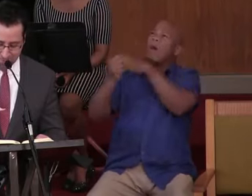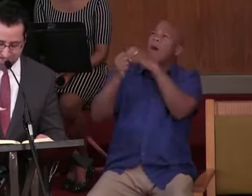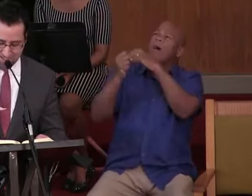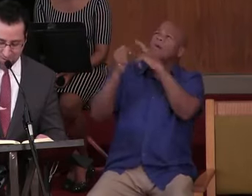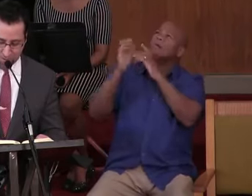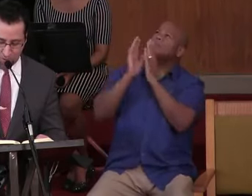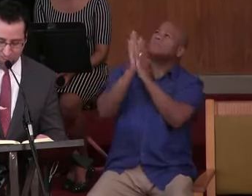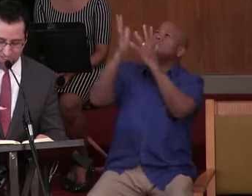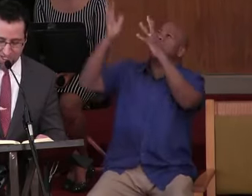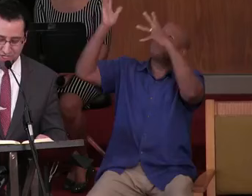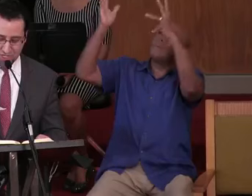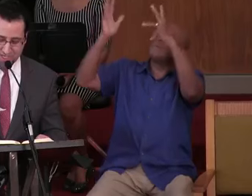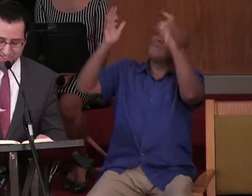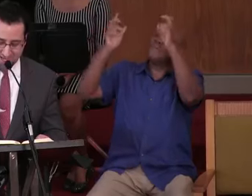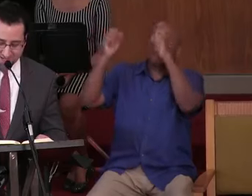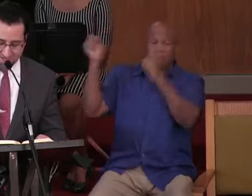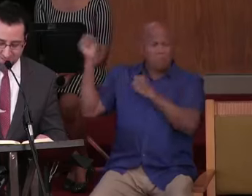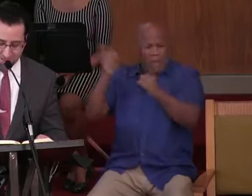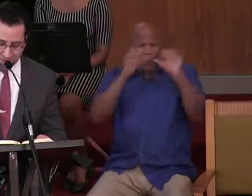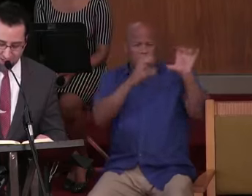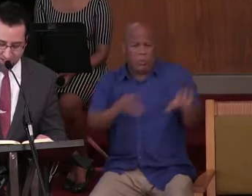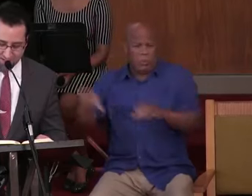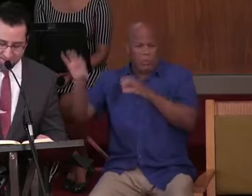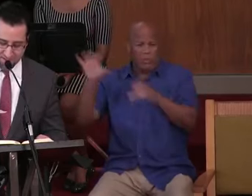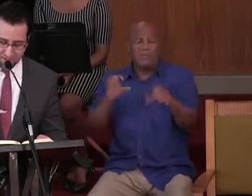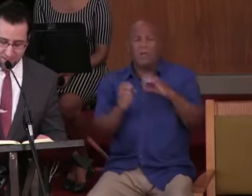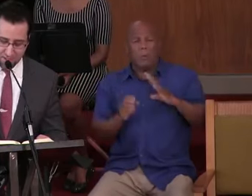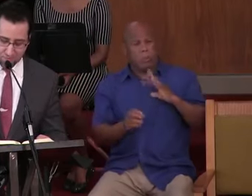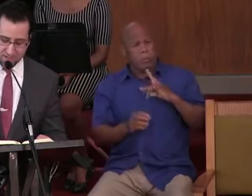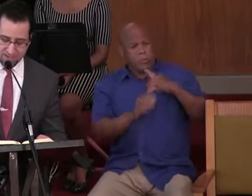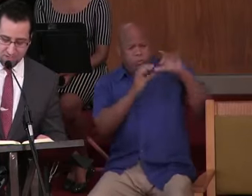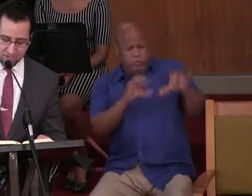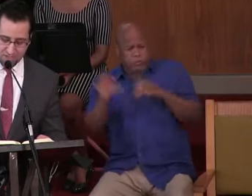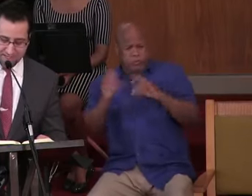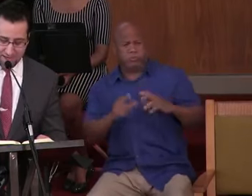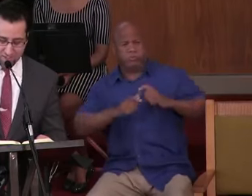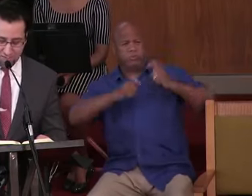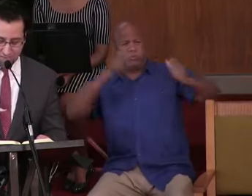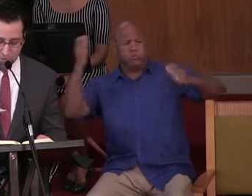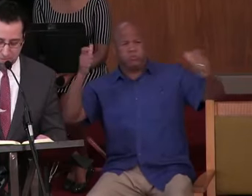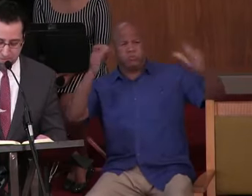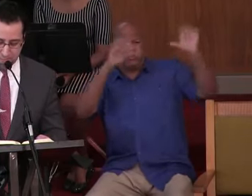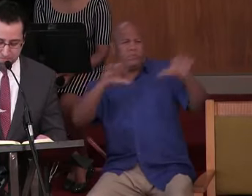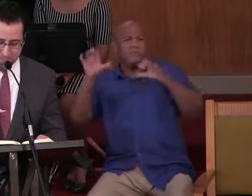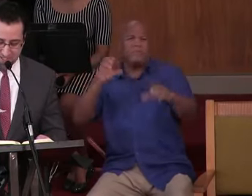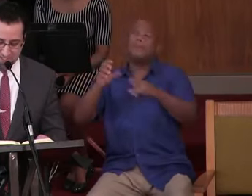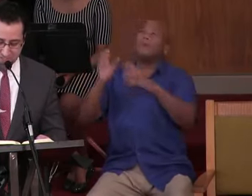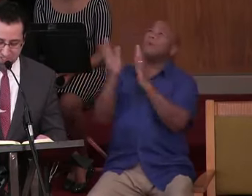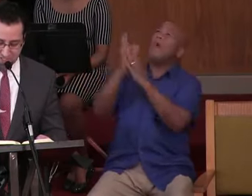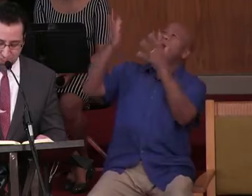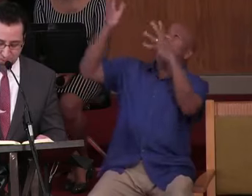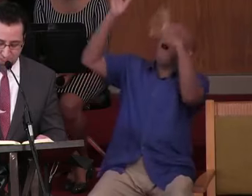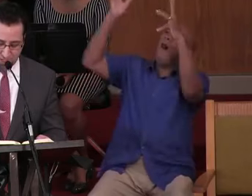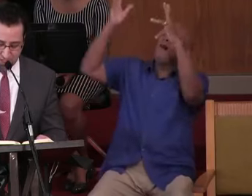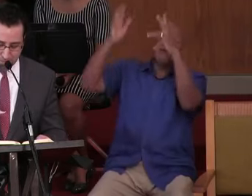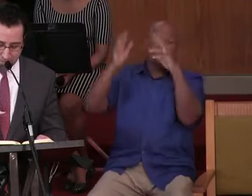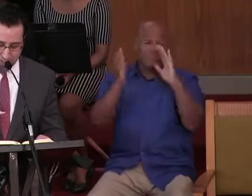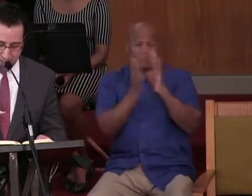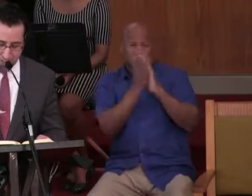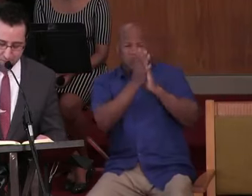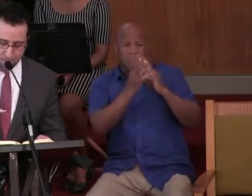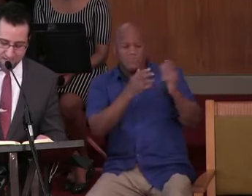acts, and praise him according to his excellent greatness. Praise him with the sound of the trumpet, and praise him with the psaltery and